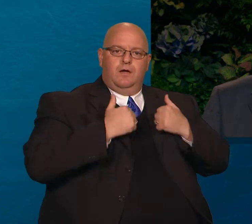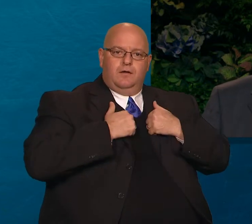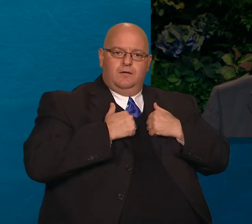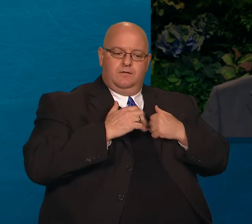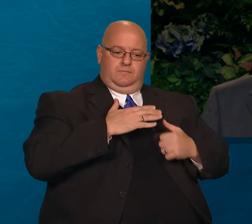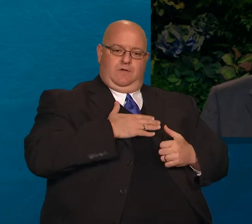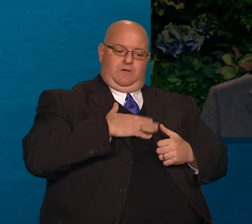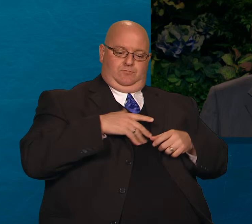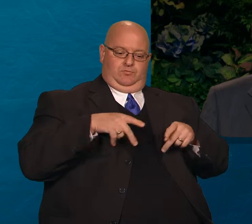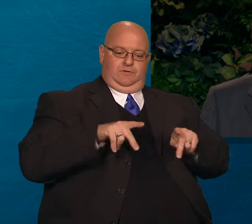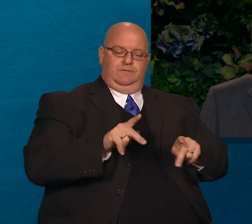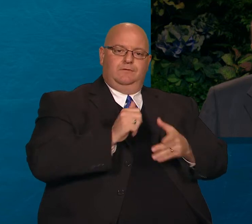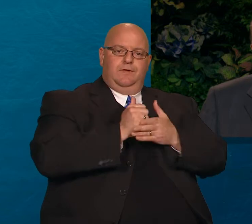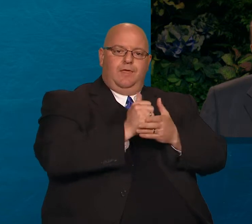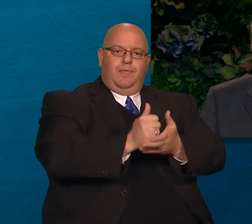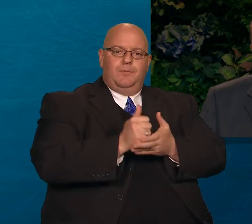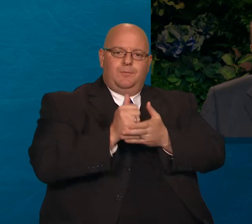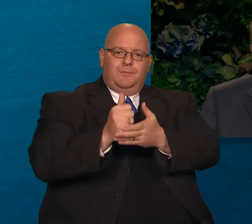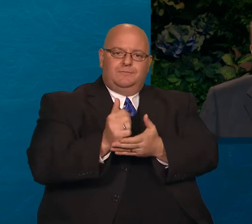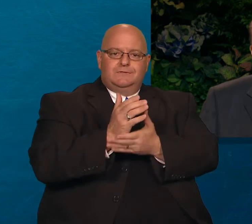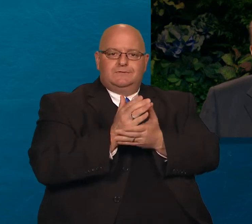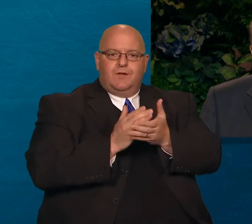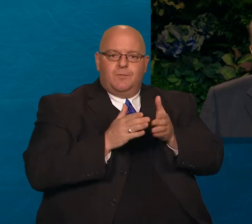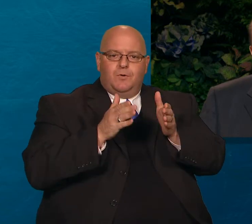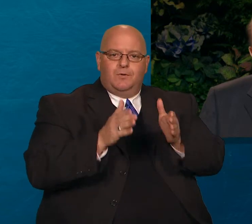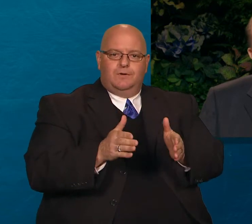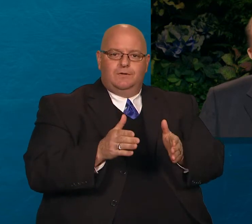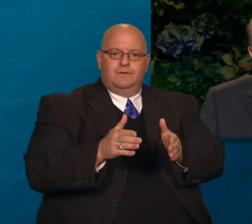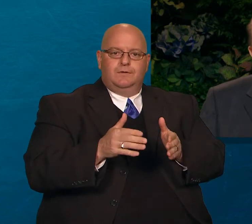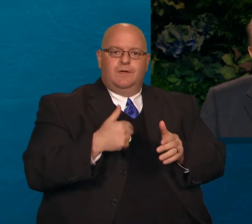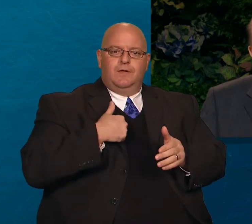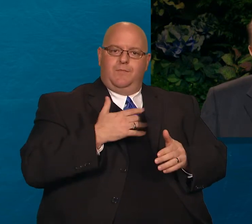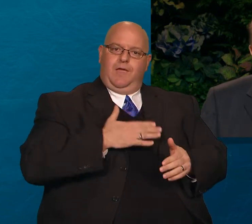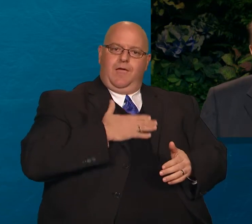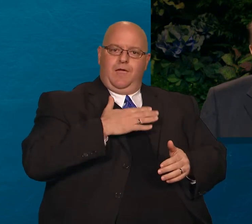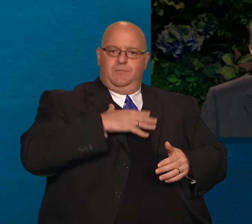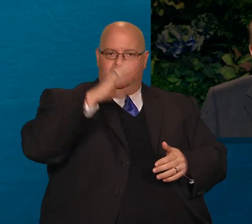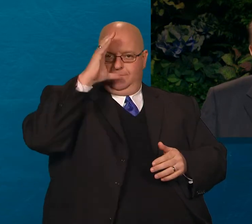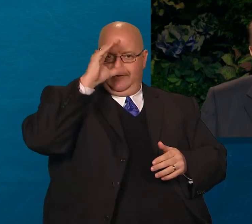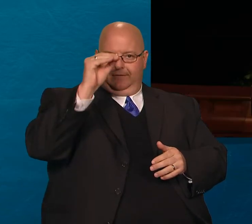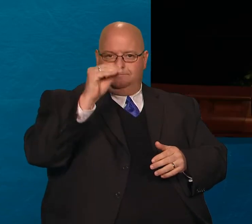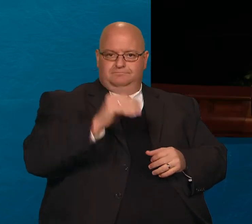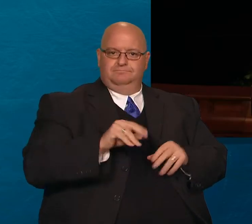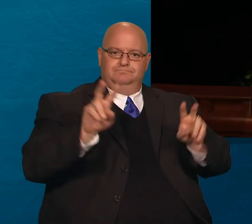privilege I've had to help in some way. I'm a happy man, close quote.